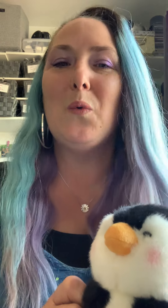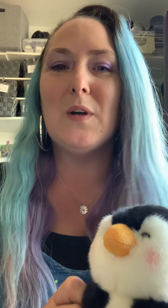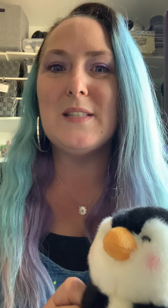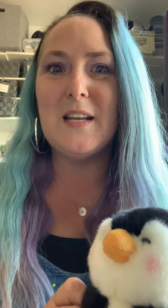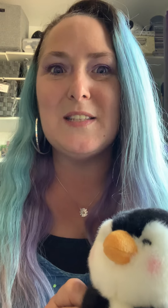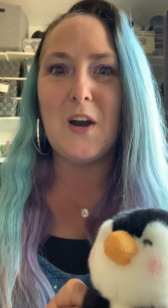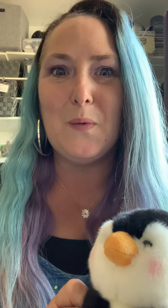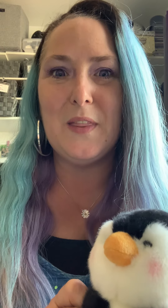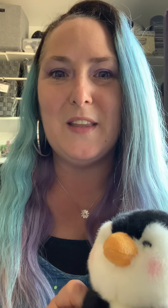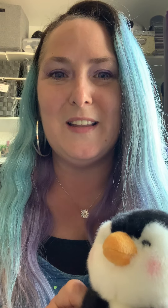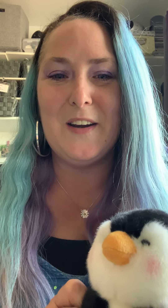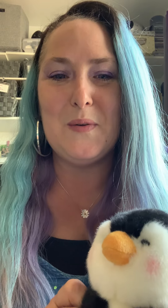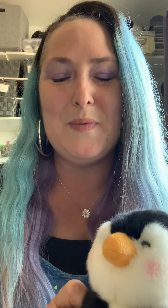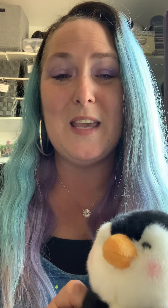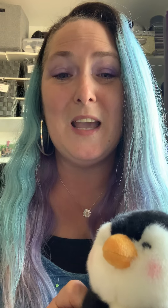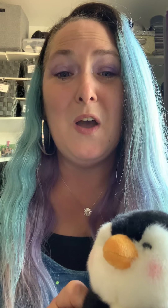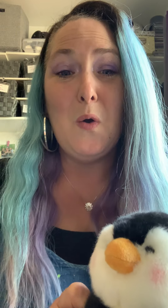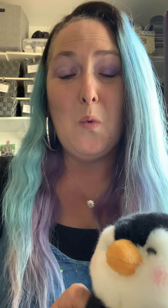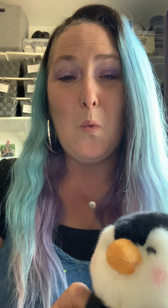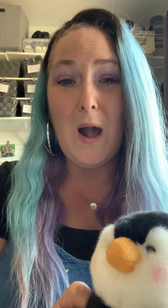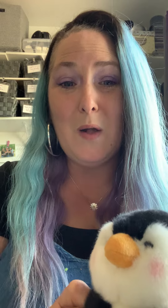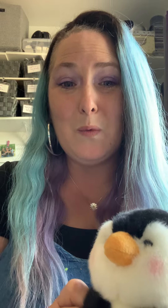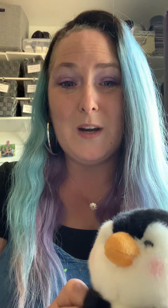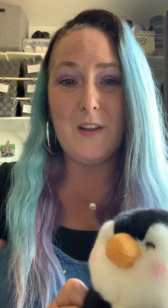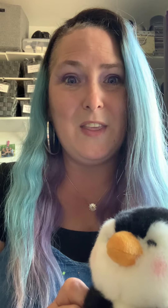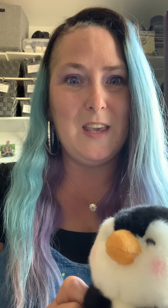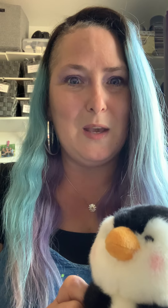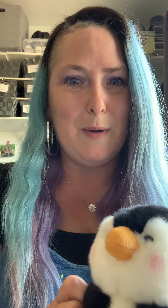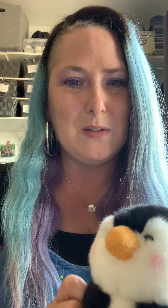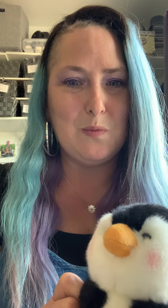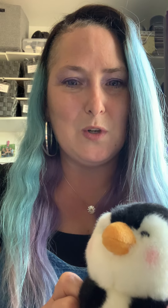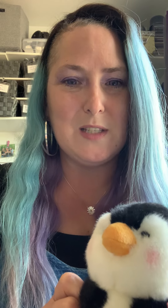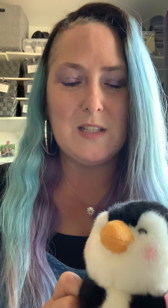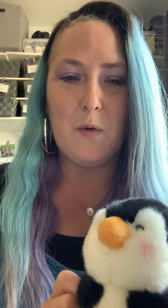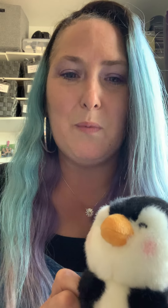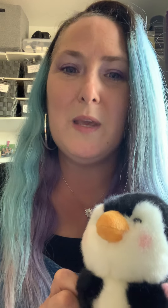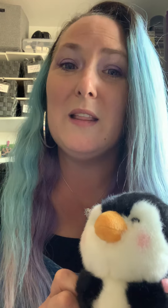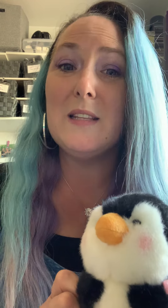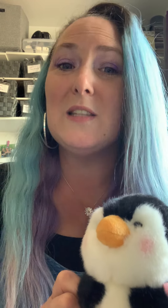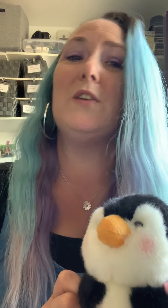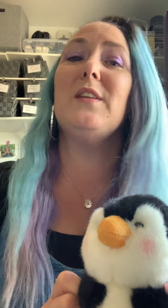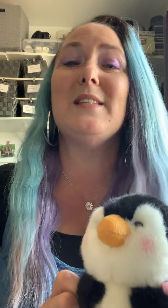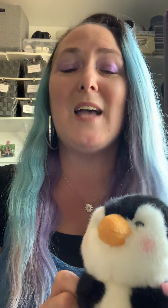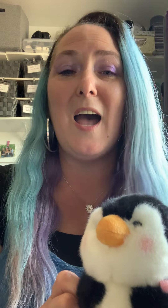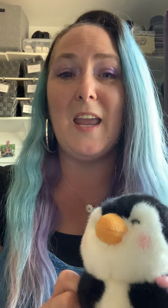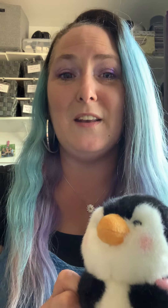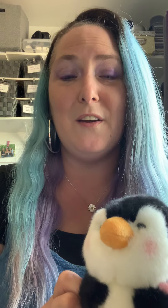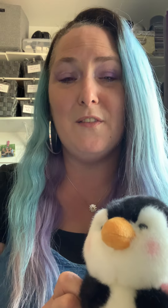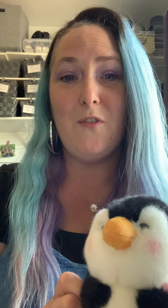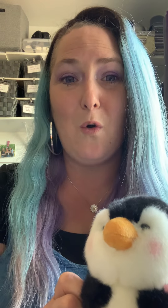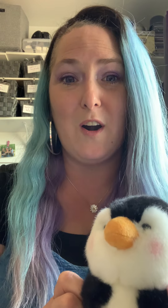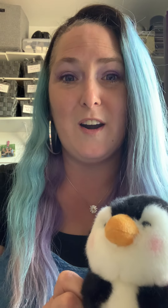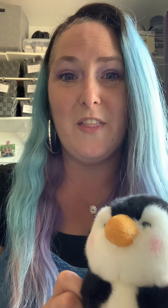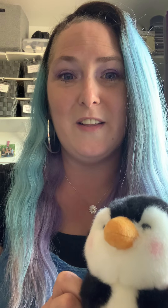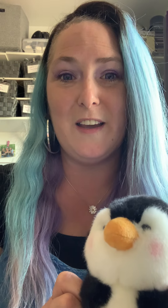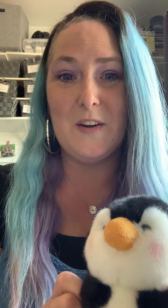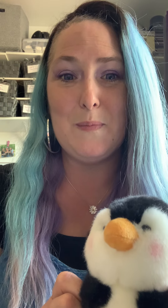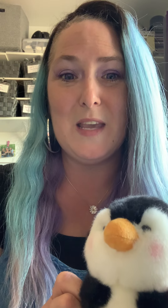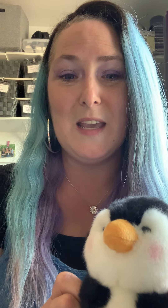words that start with the letter B. While we're thinking about some words that start with B, let's learn the sign for the letter B.